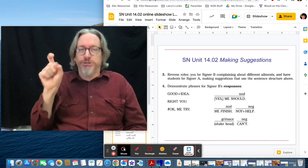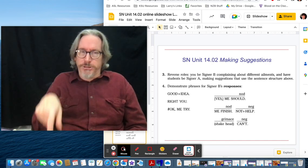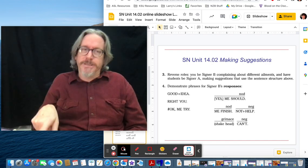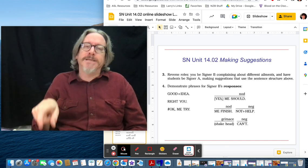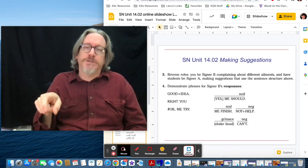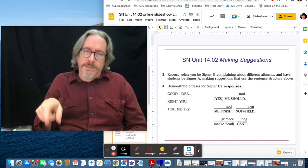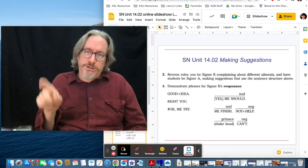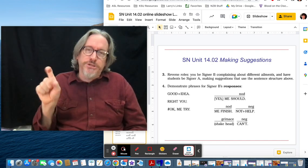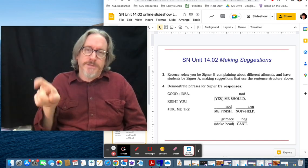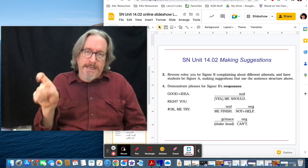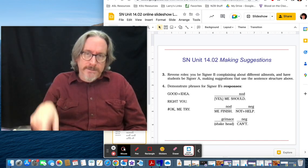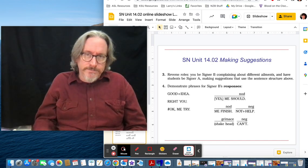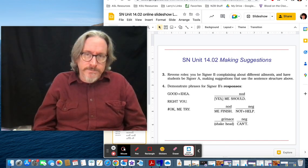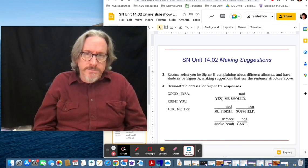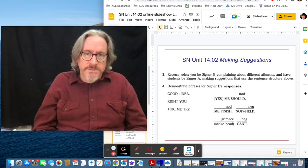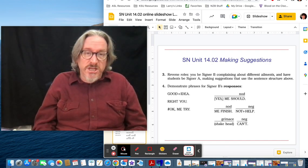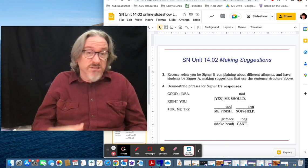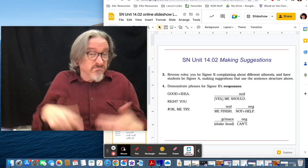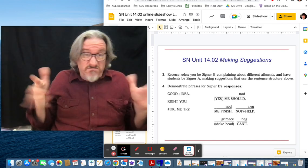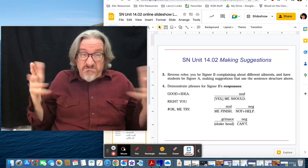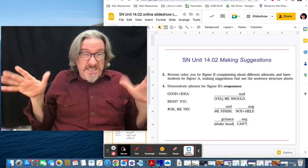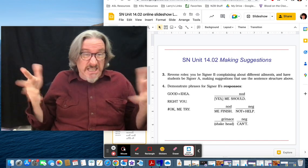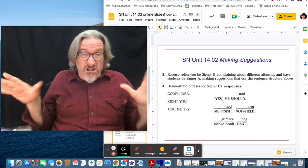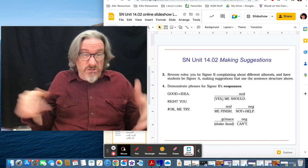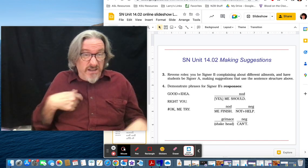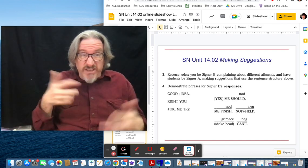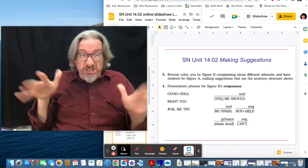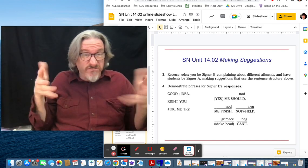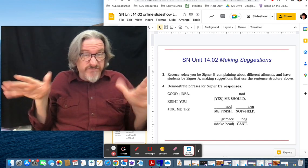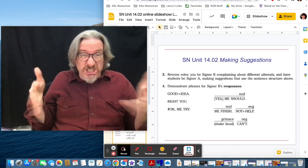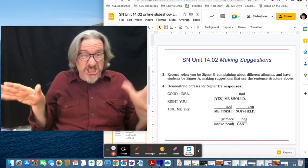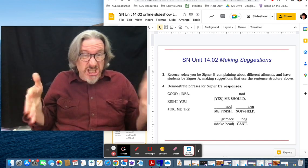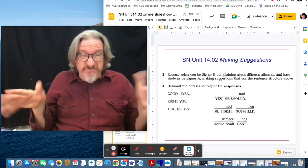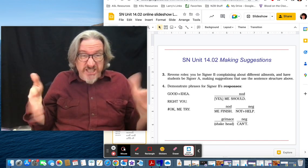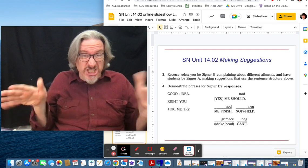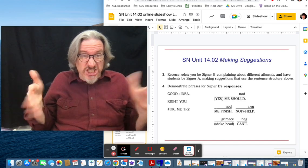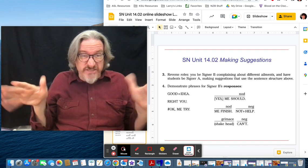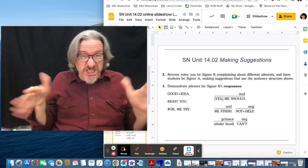I should do that. I did it already. Finish.